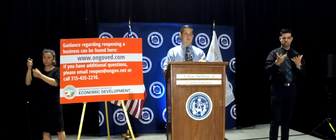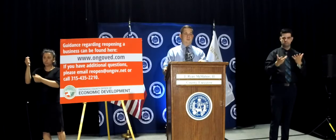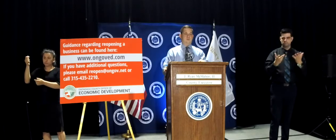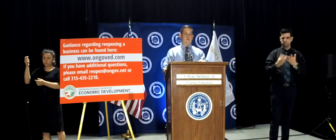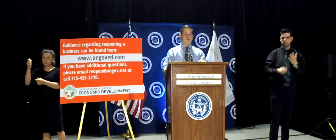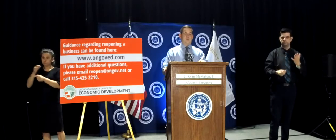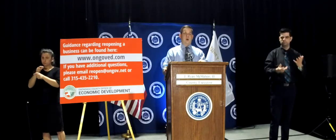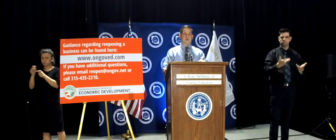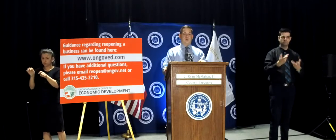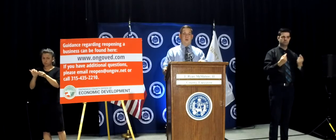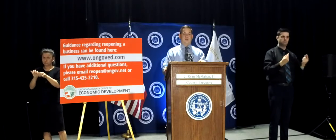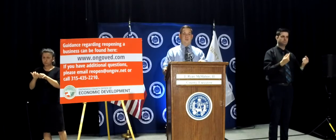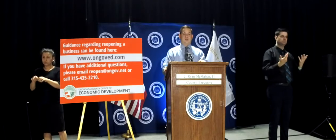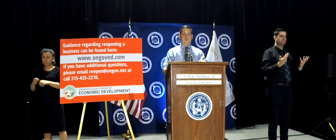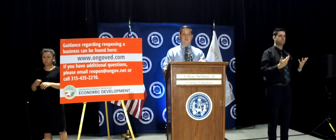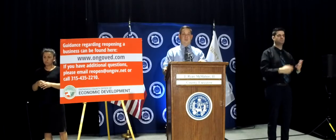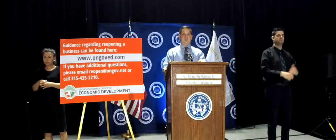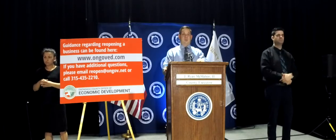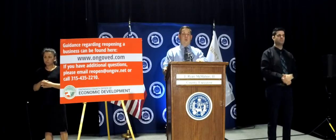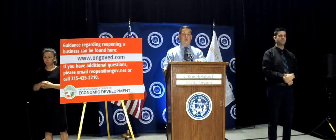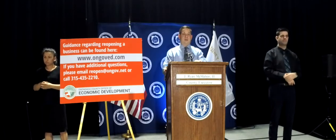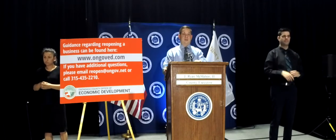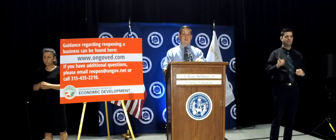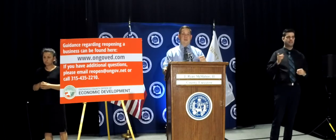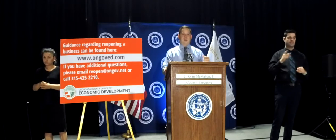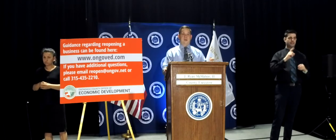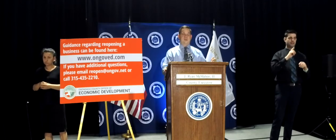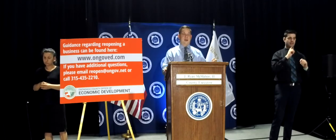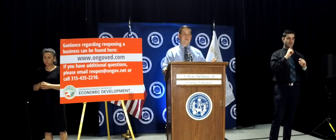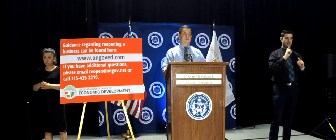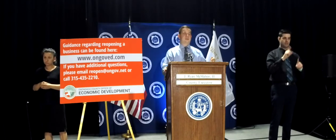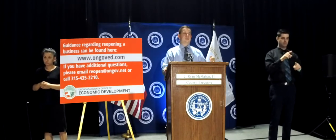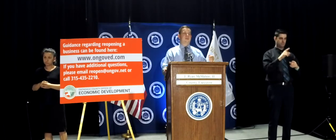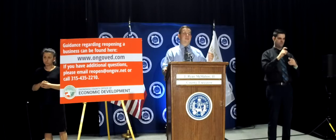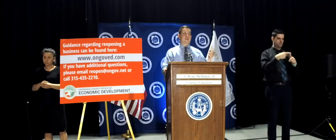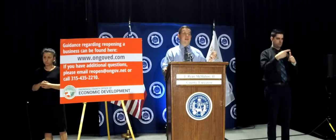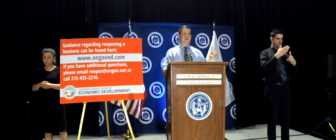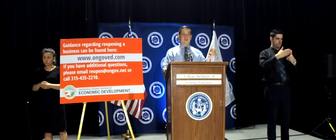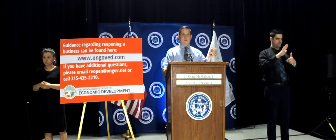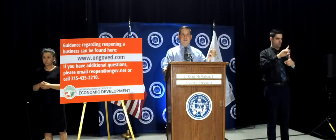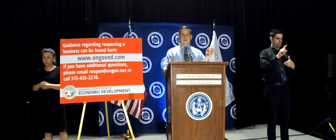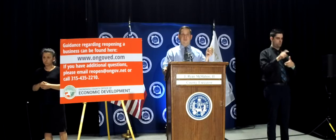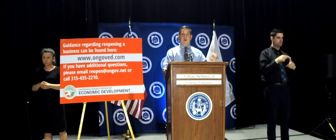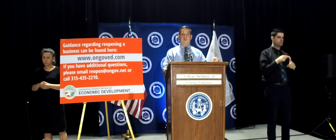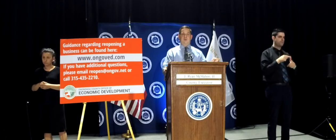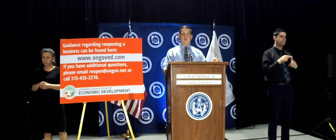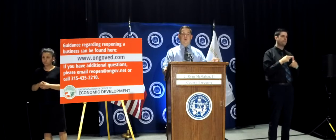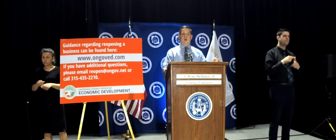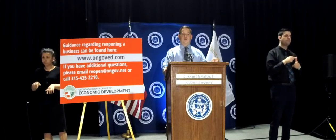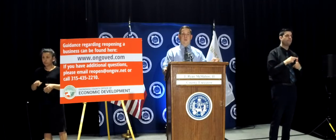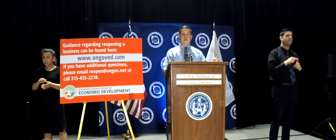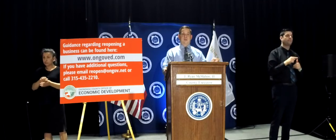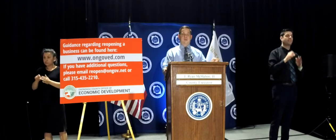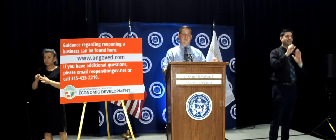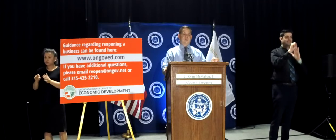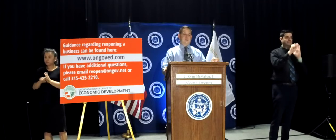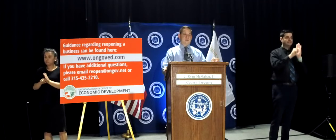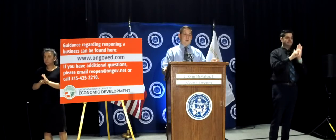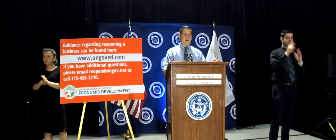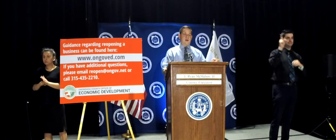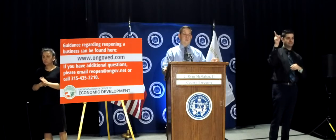the first part of your question, to your point, is in the CARES Act, the state did receive money for local